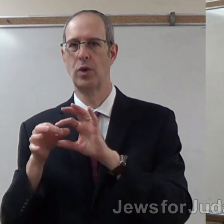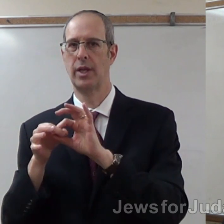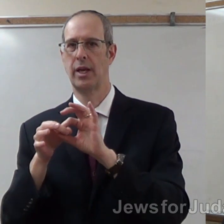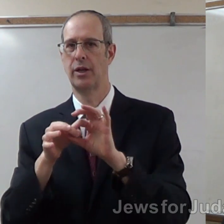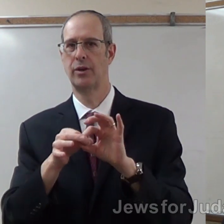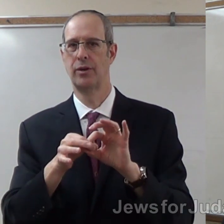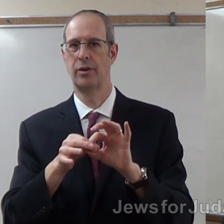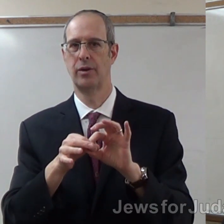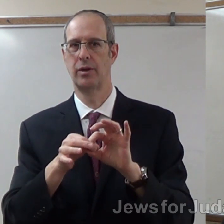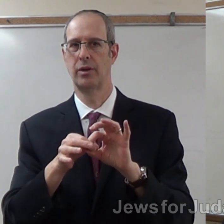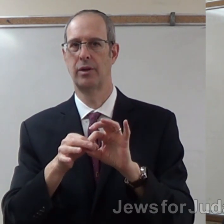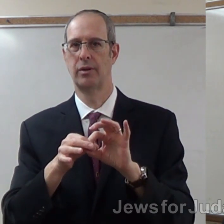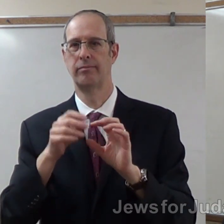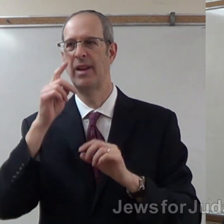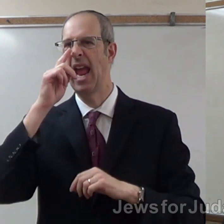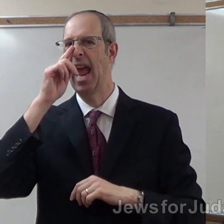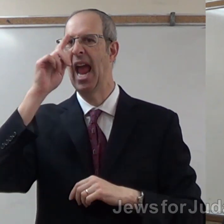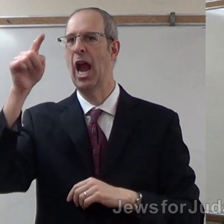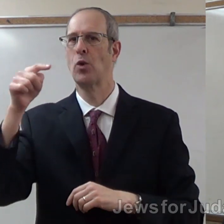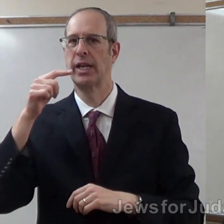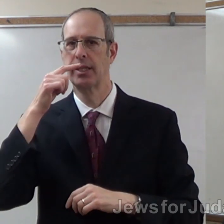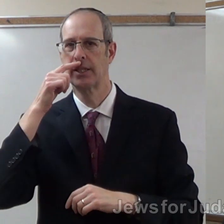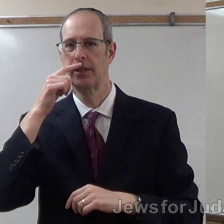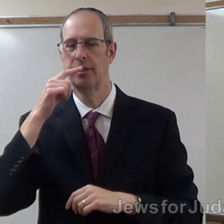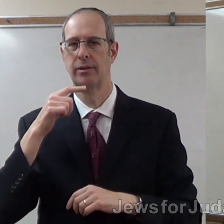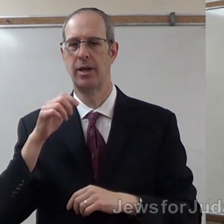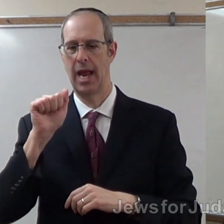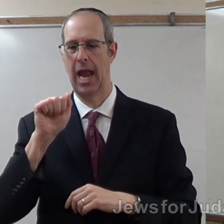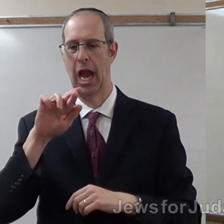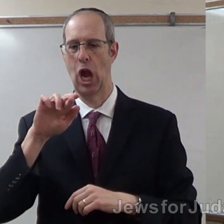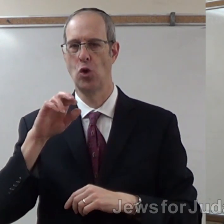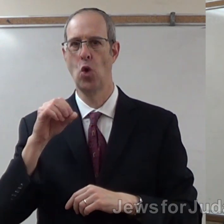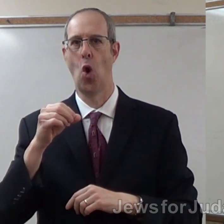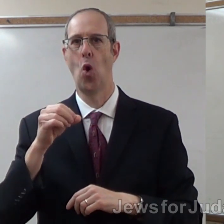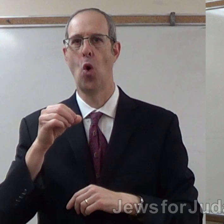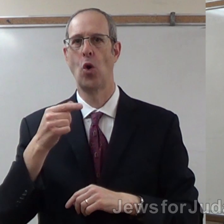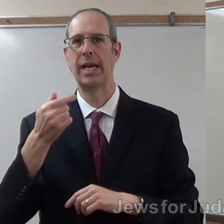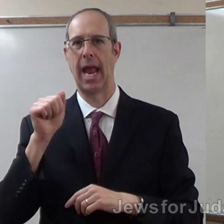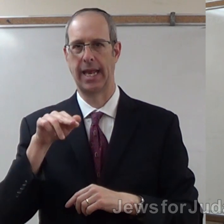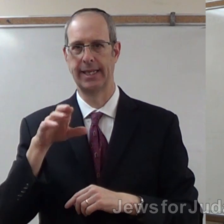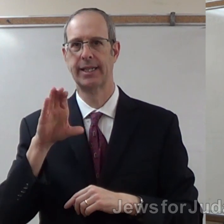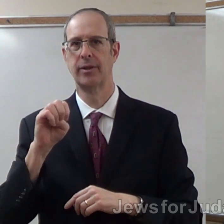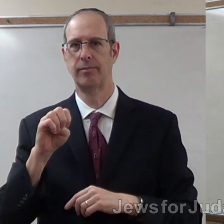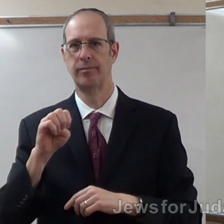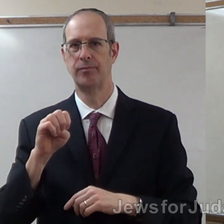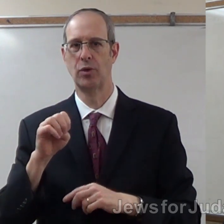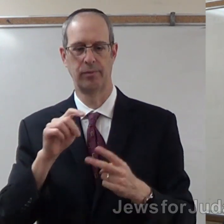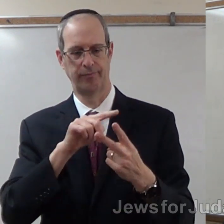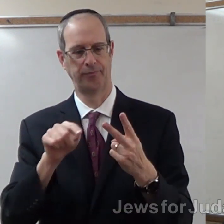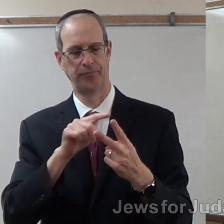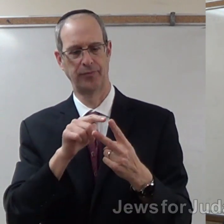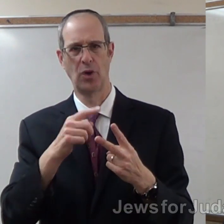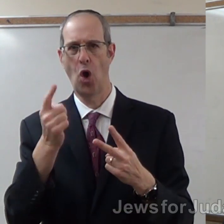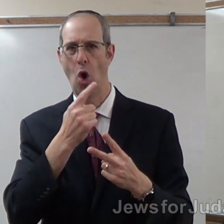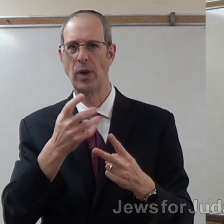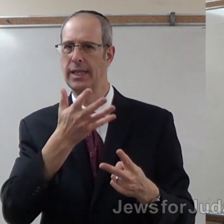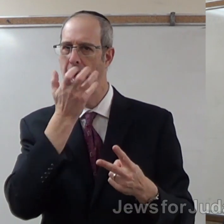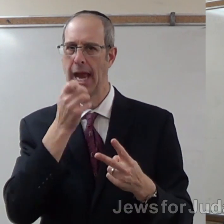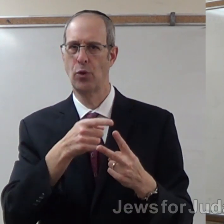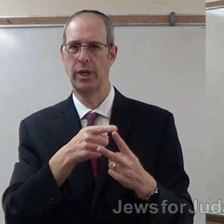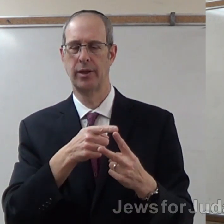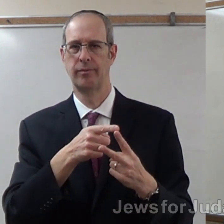to arrogance. These are two things that are going on. The person that's always